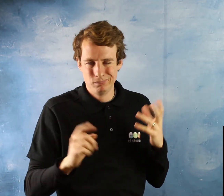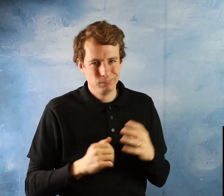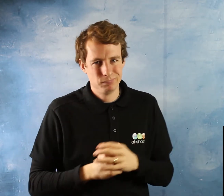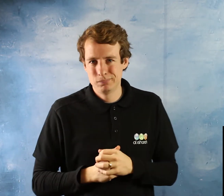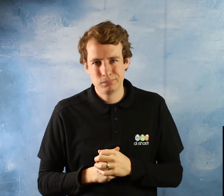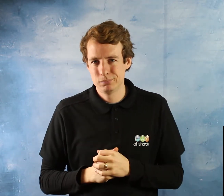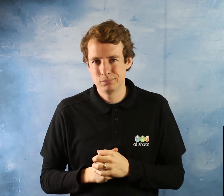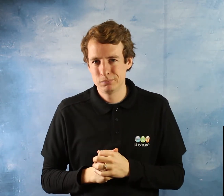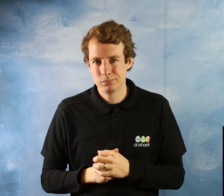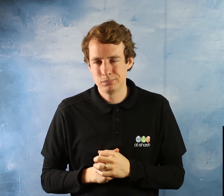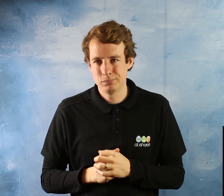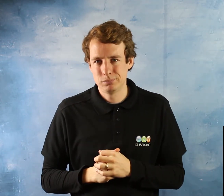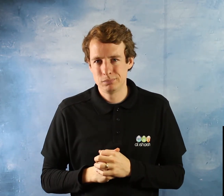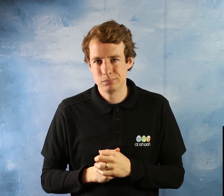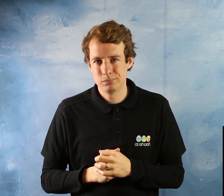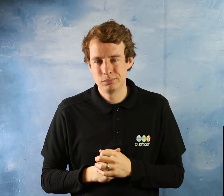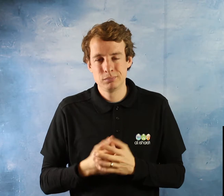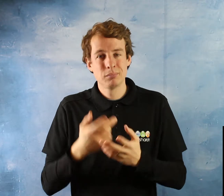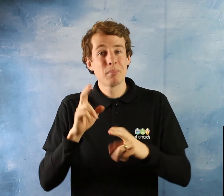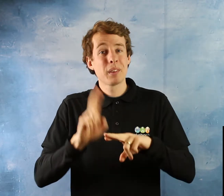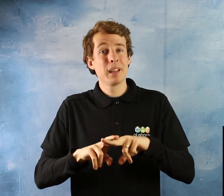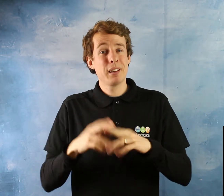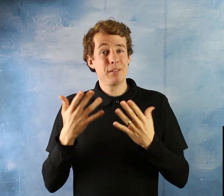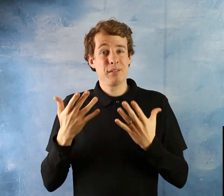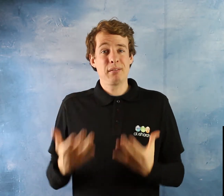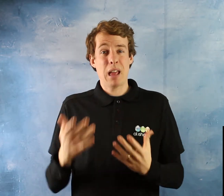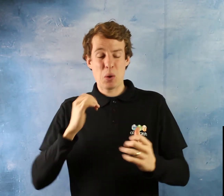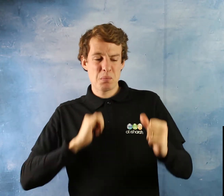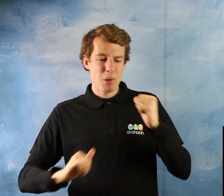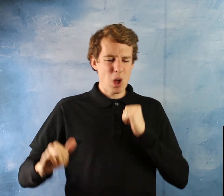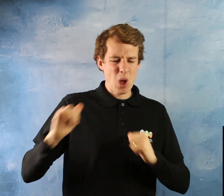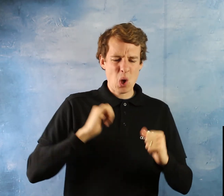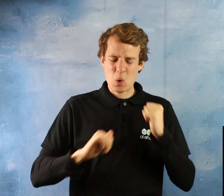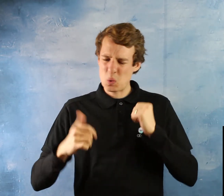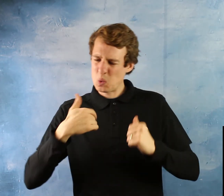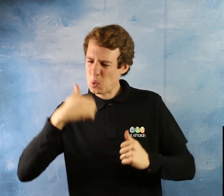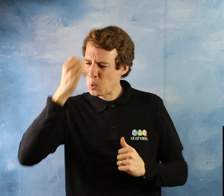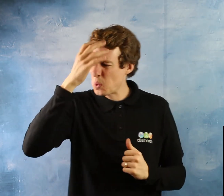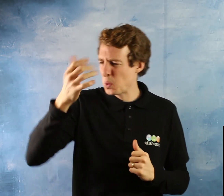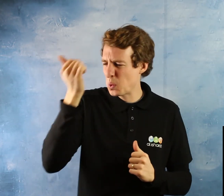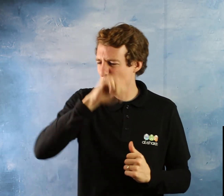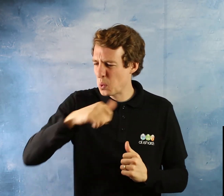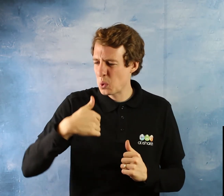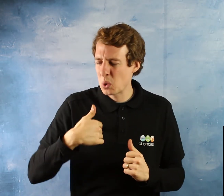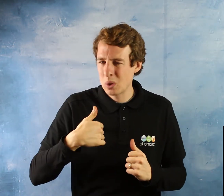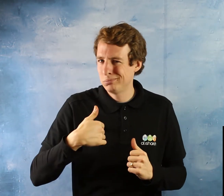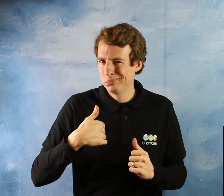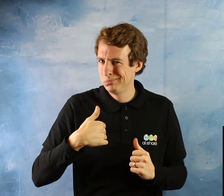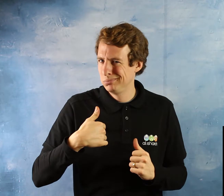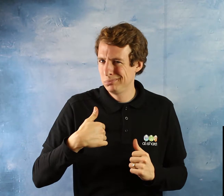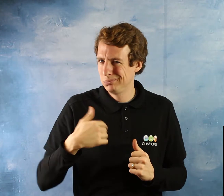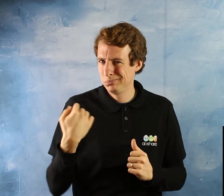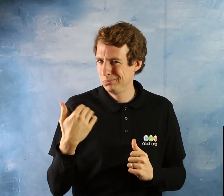am boasting myself too much to you, you know, okay, we understood you. You don't need to talk anymore. That is the